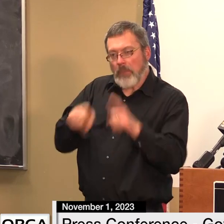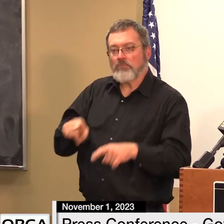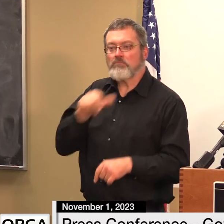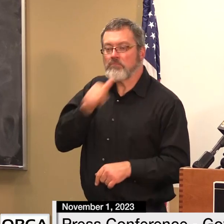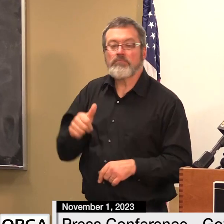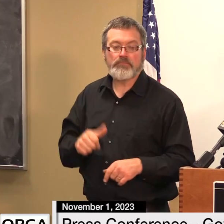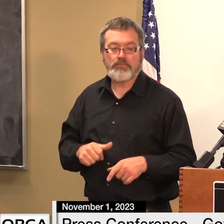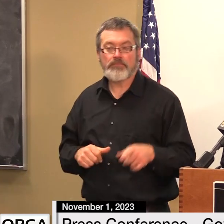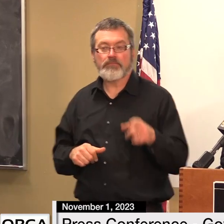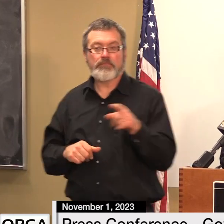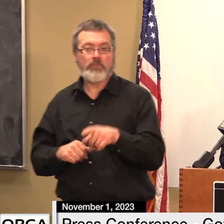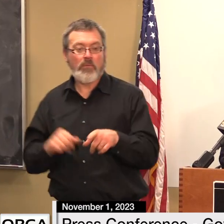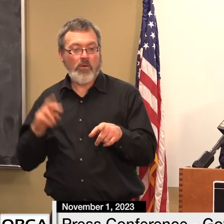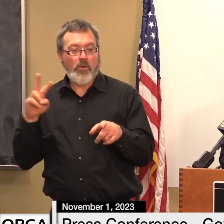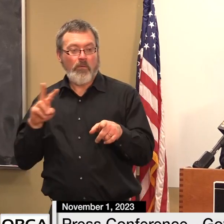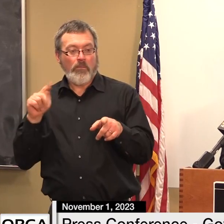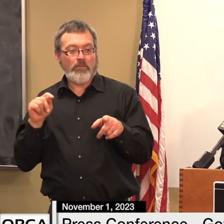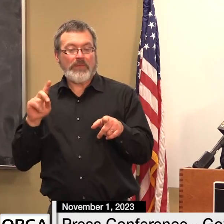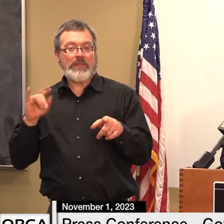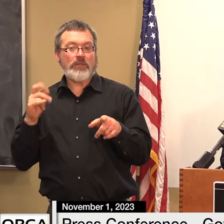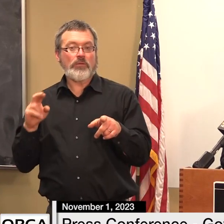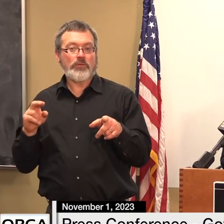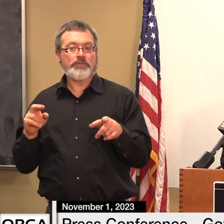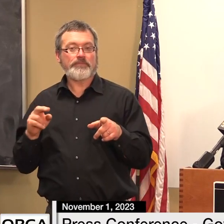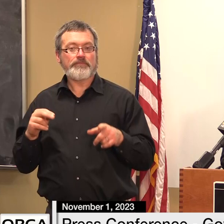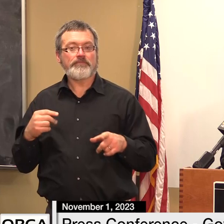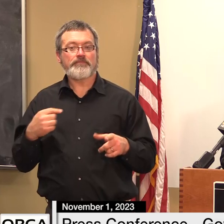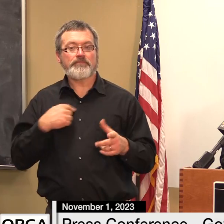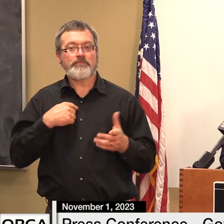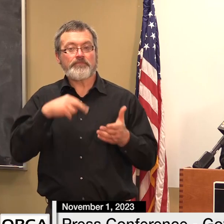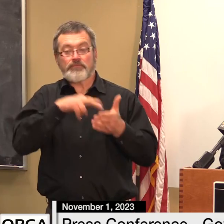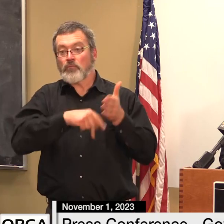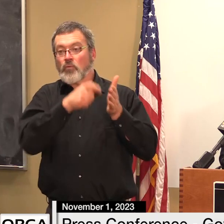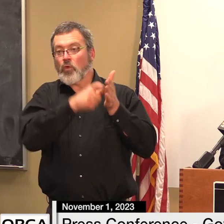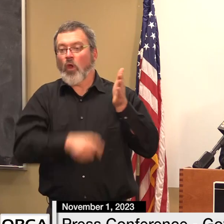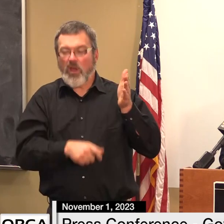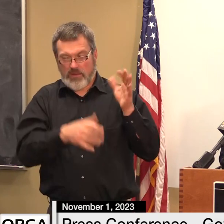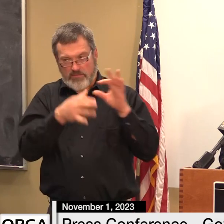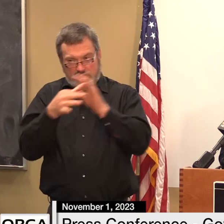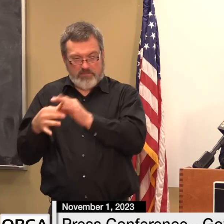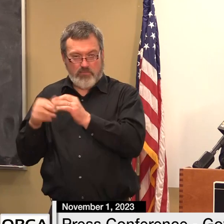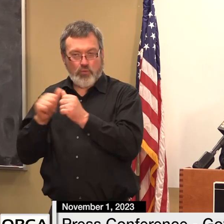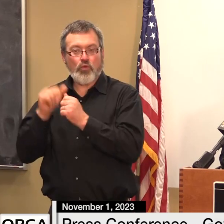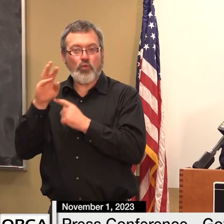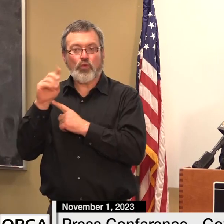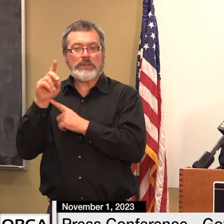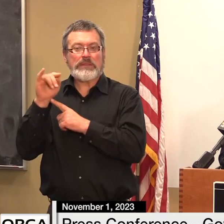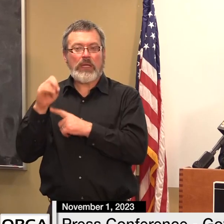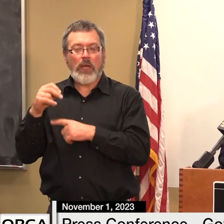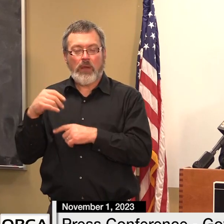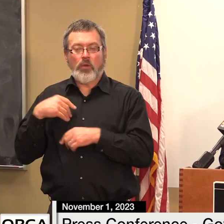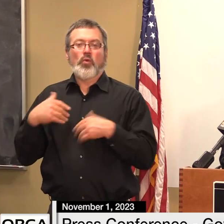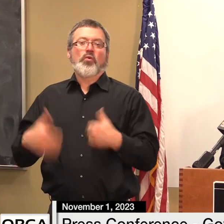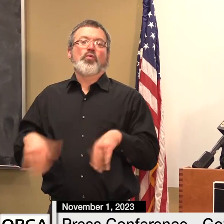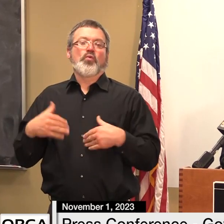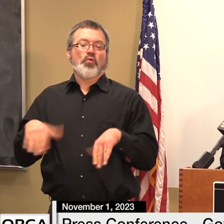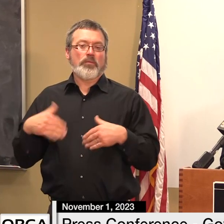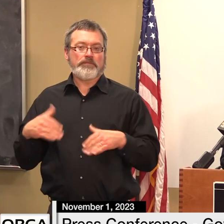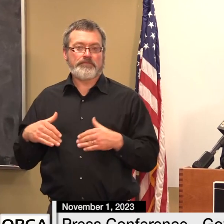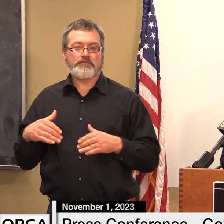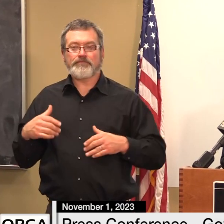One thing that really stuck out to me in the article about Woodside is how no